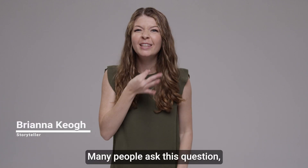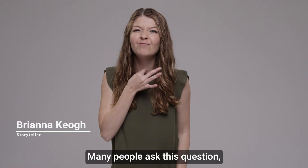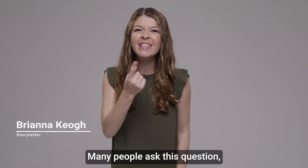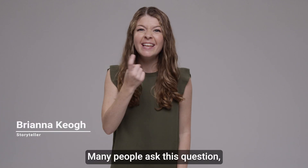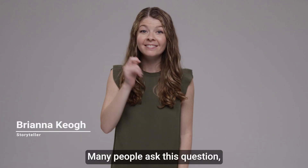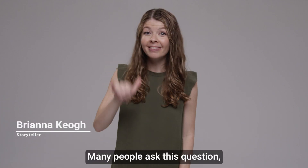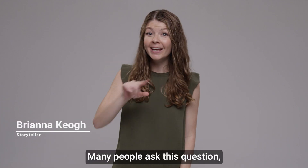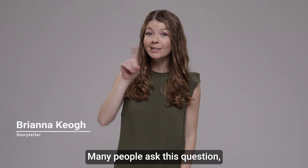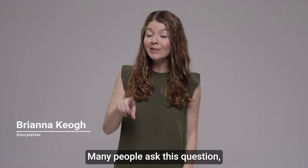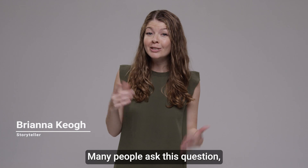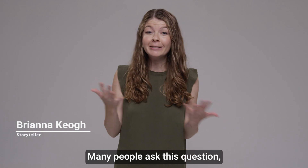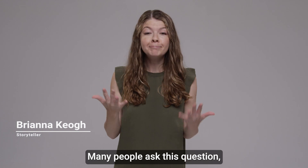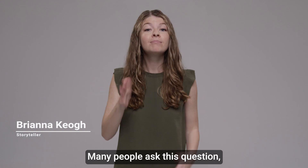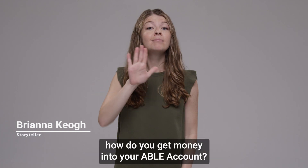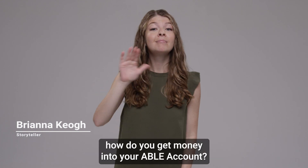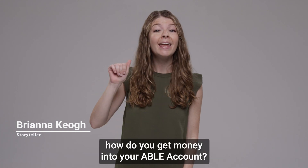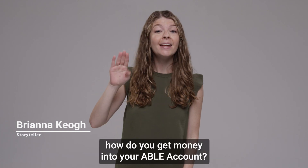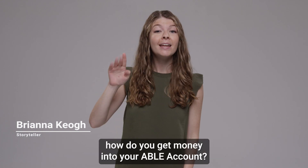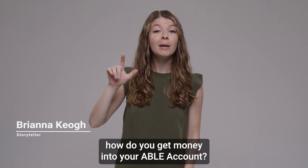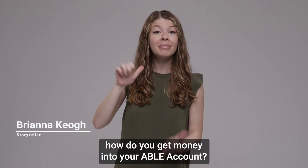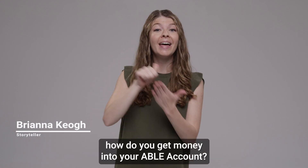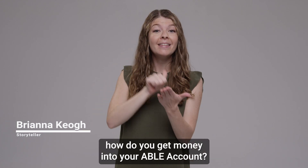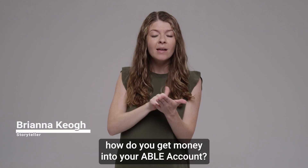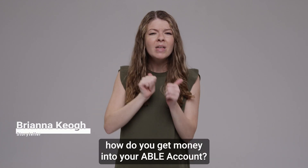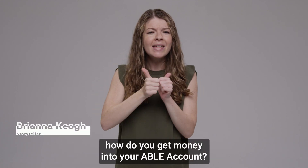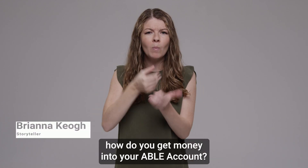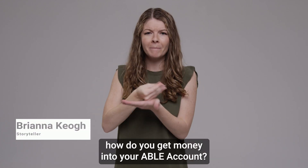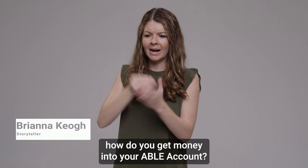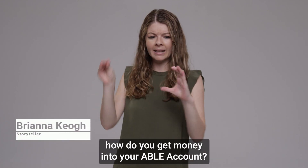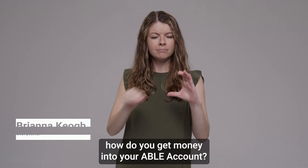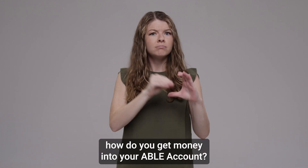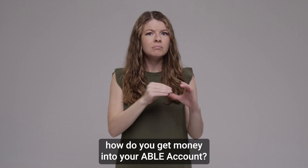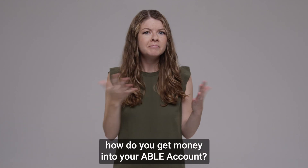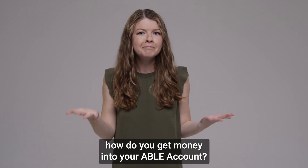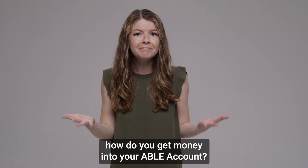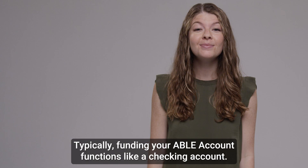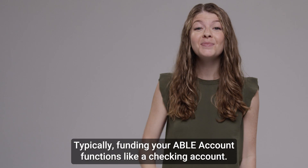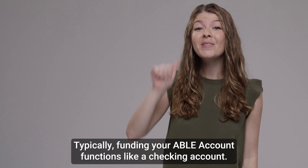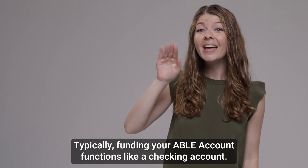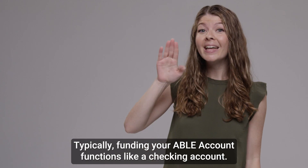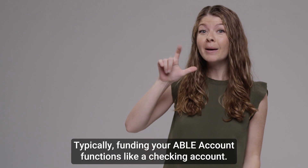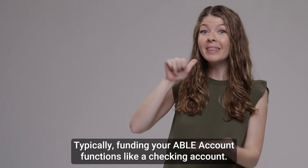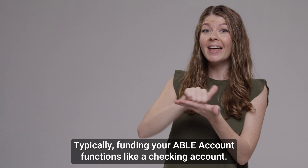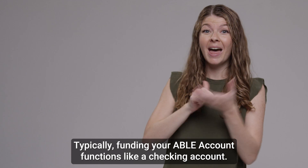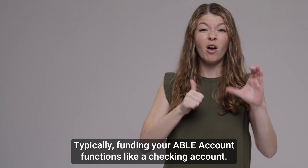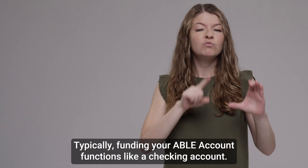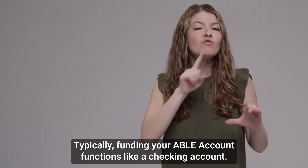Many people ask this question: how do you get money into your ABLE account? Typically, funding your